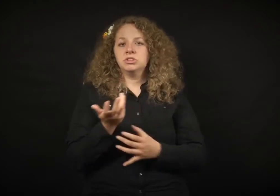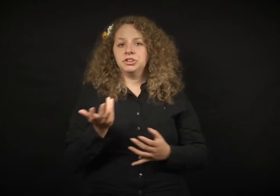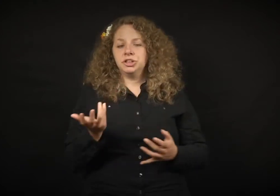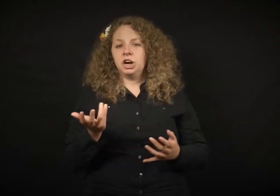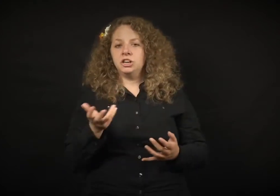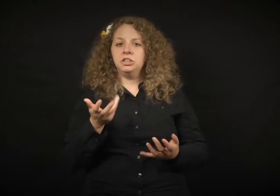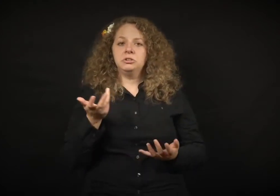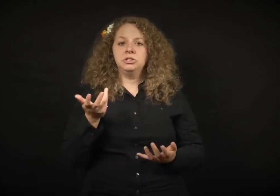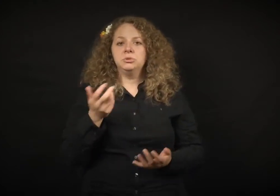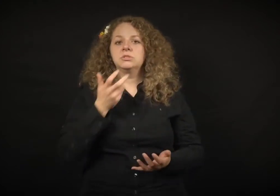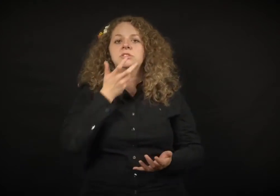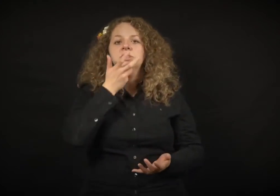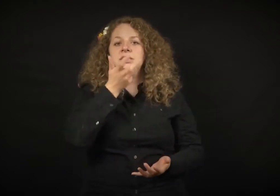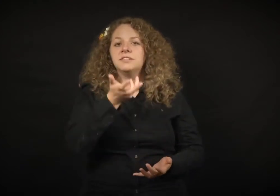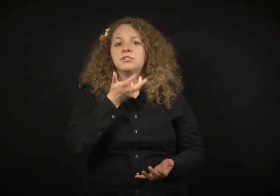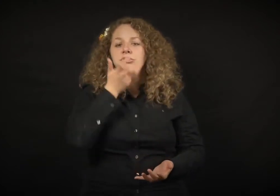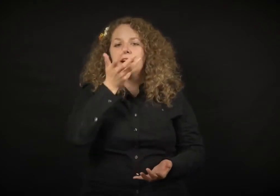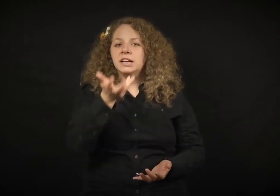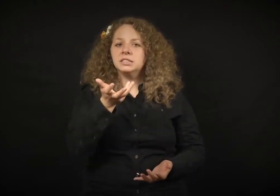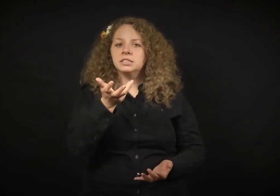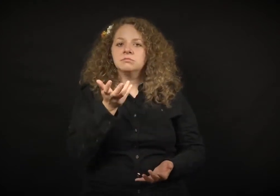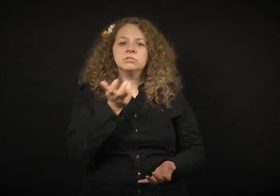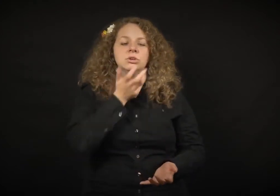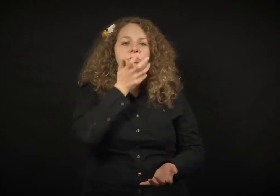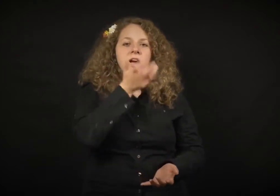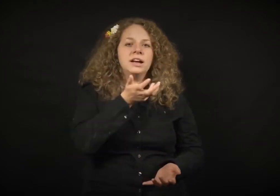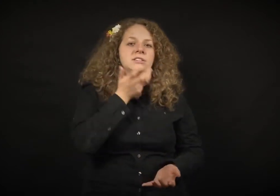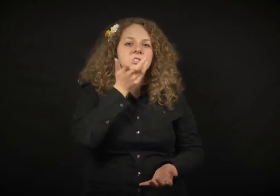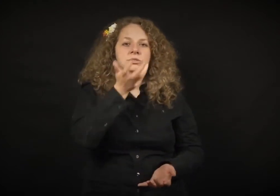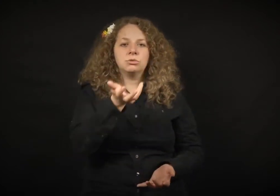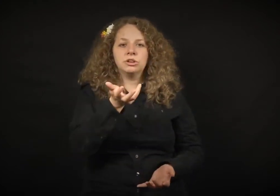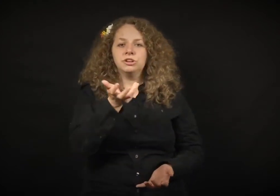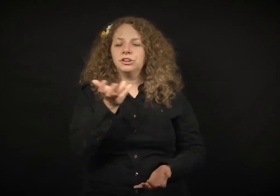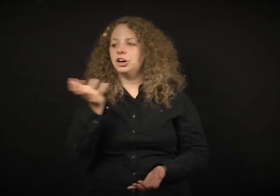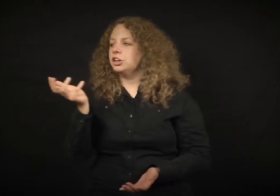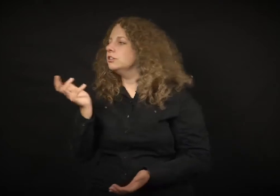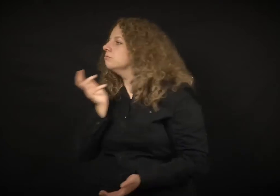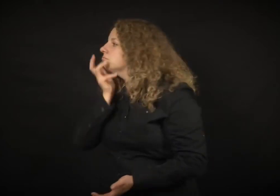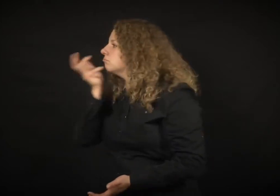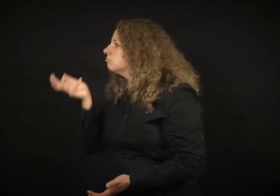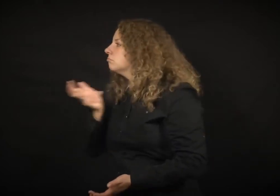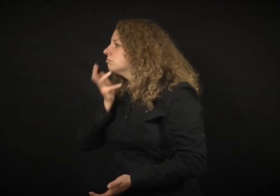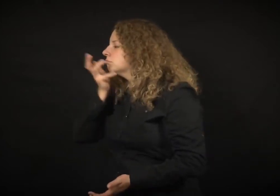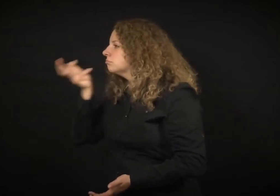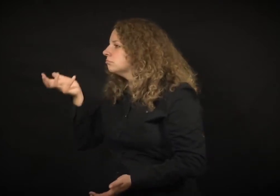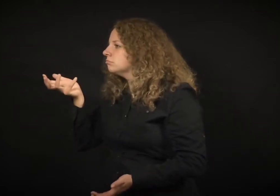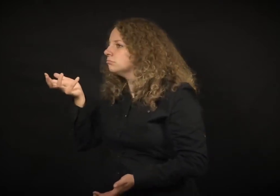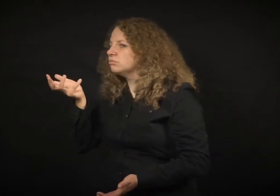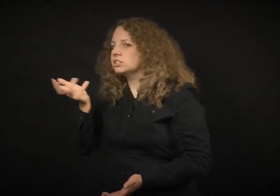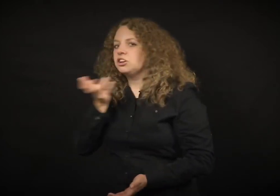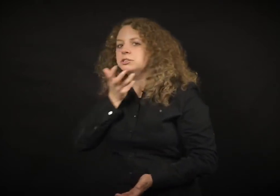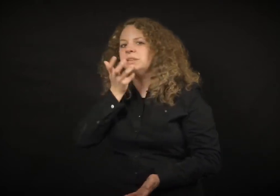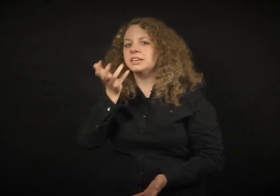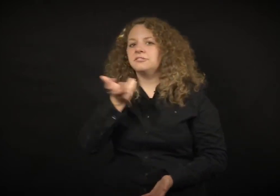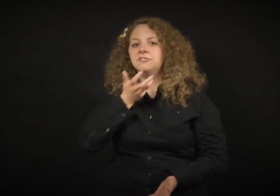Your yard, you could use the sign for grass, so grass or your yard. Can also be like a